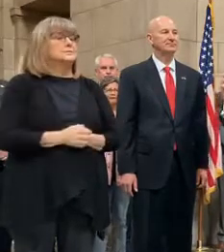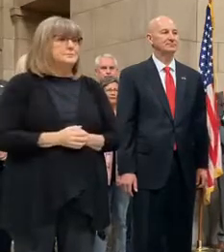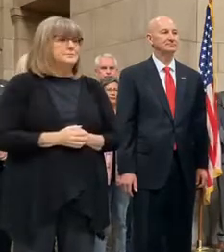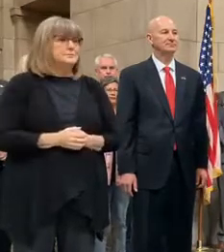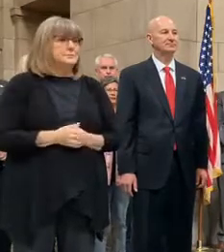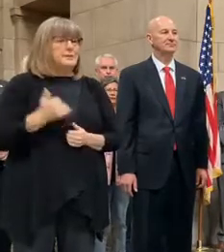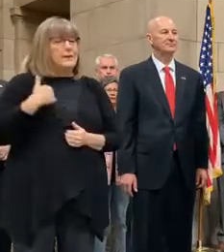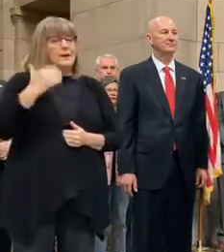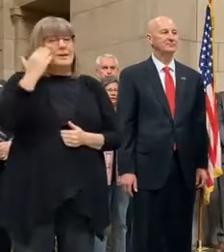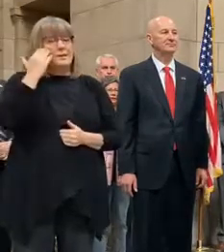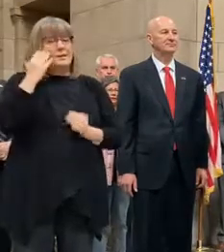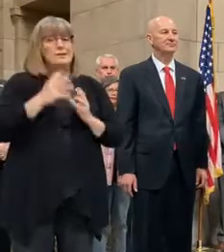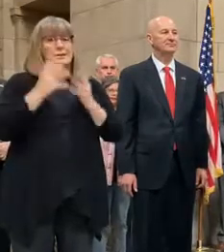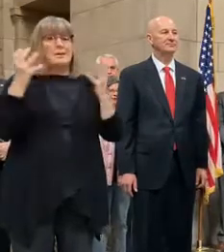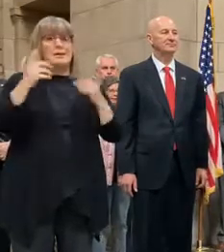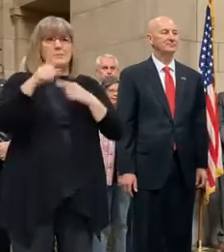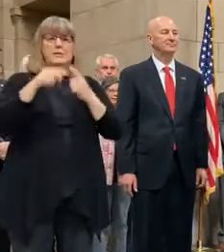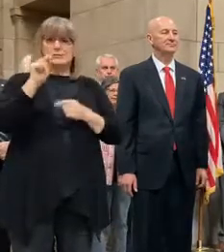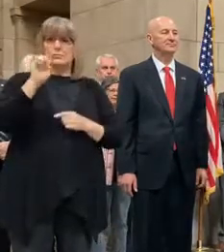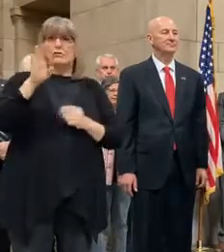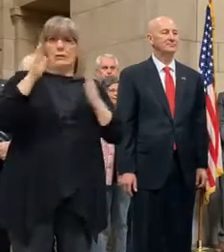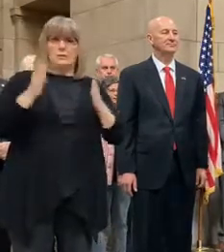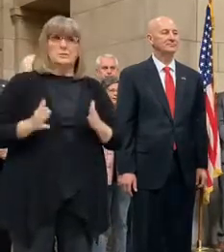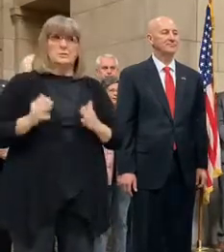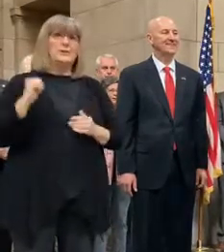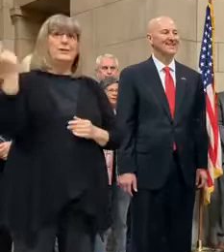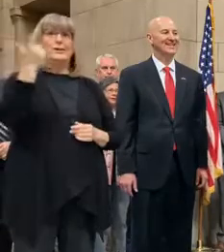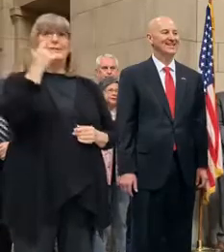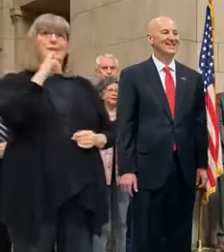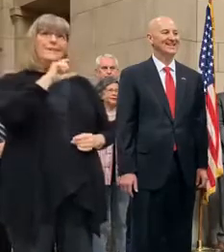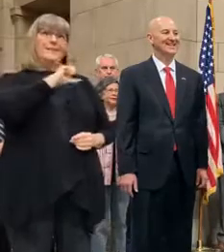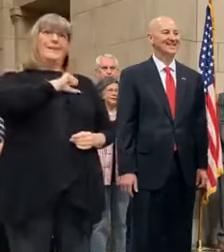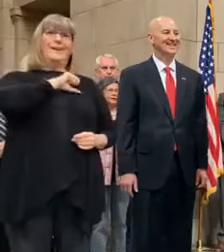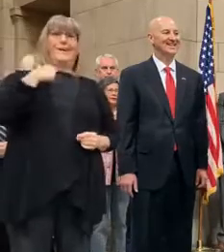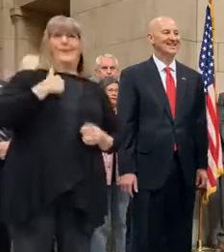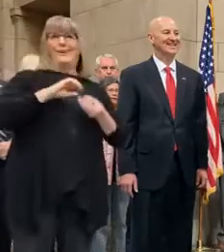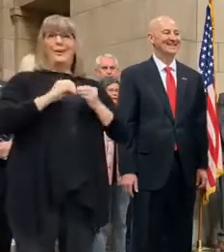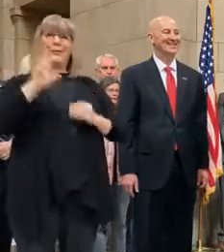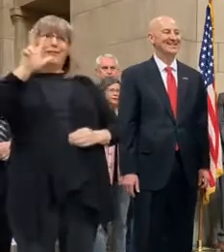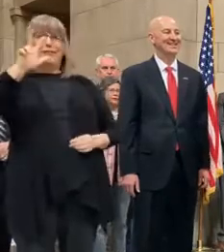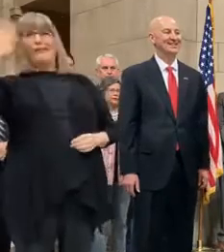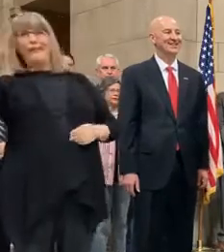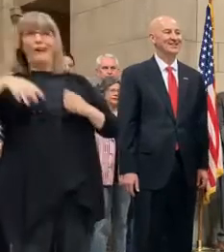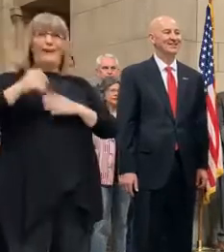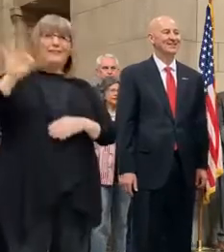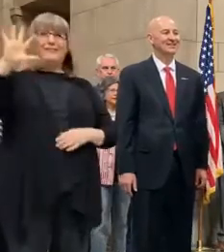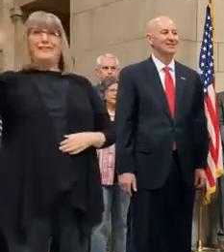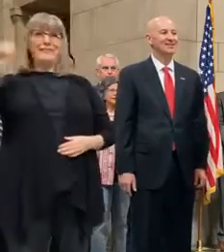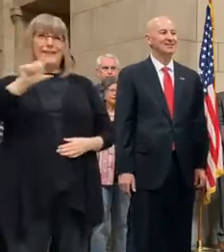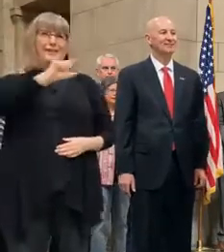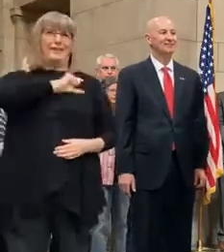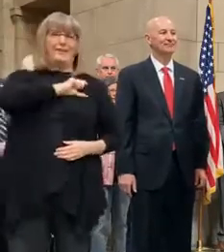know a lot about Nebraskans, and none of us wear buttons that say we're #34 out of 50.